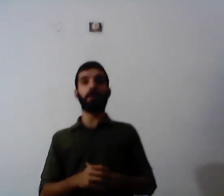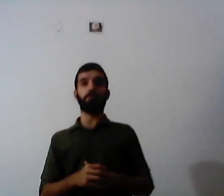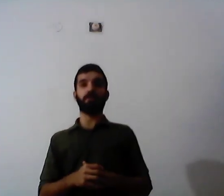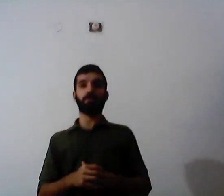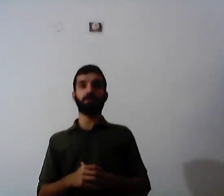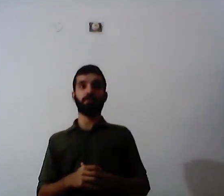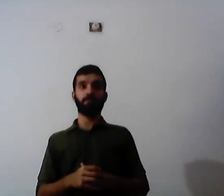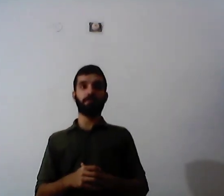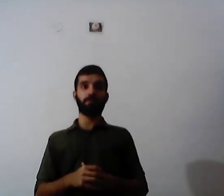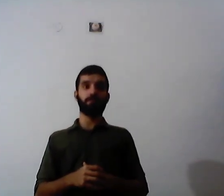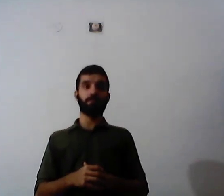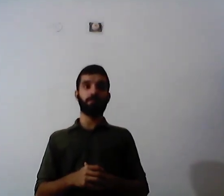happens?